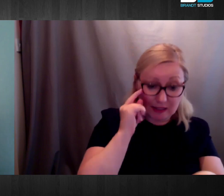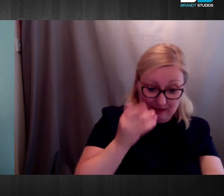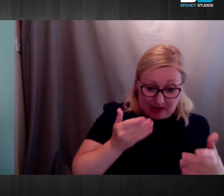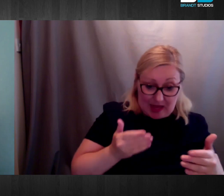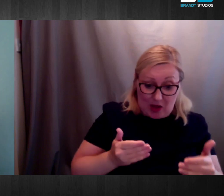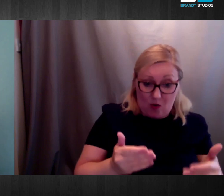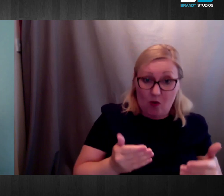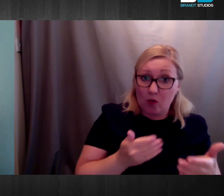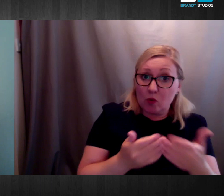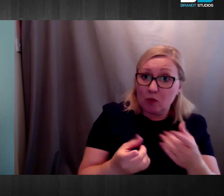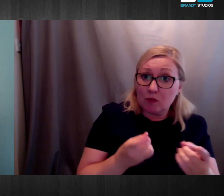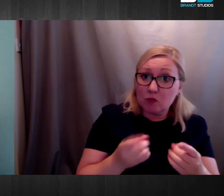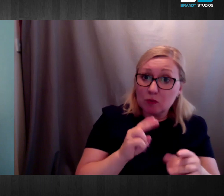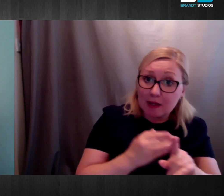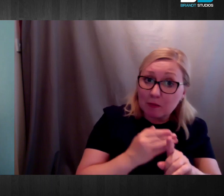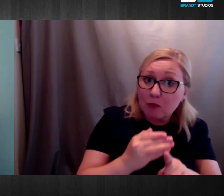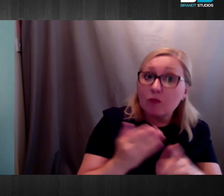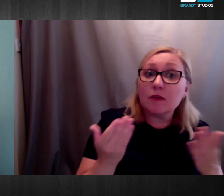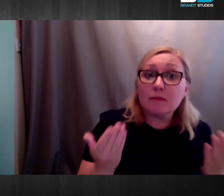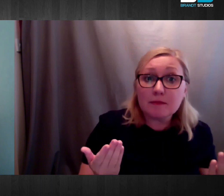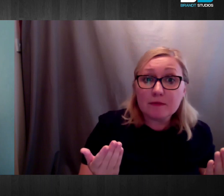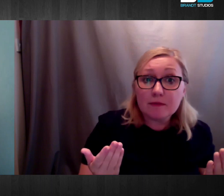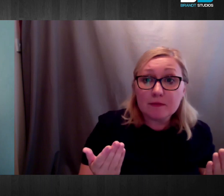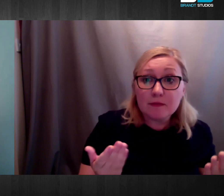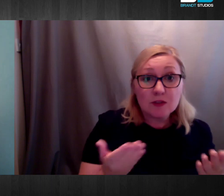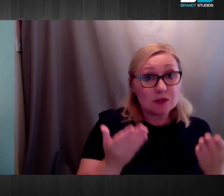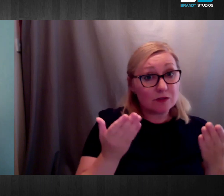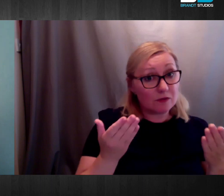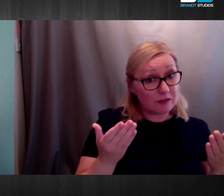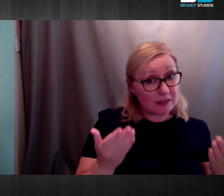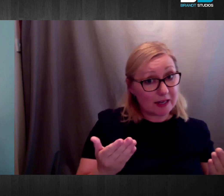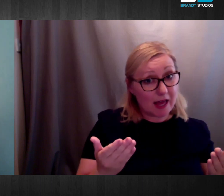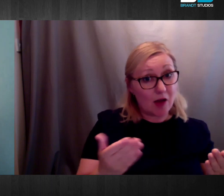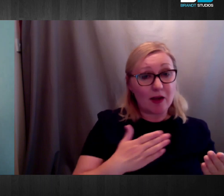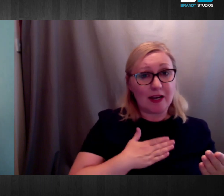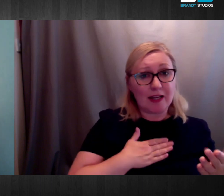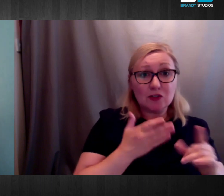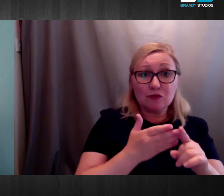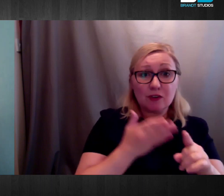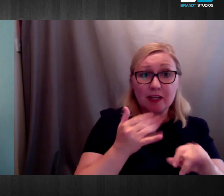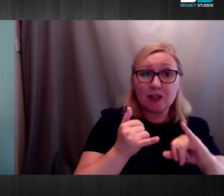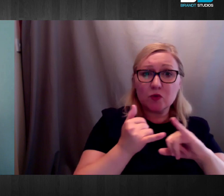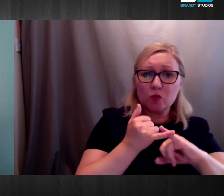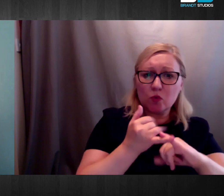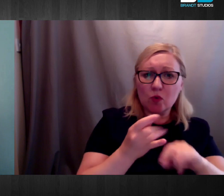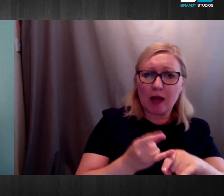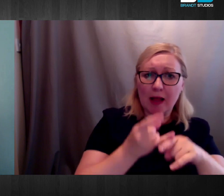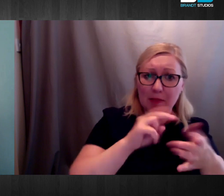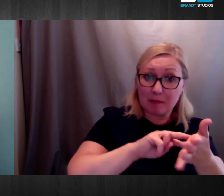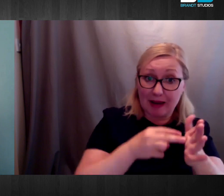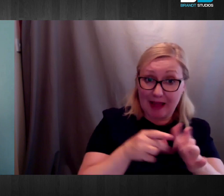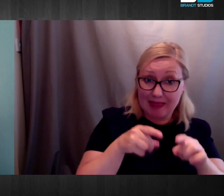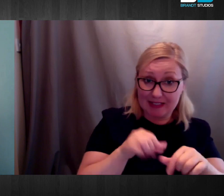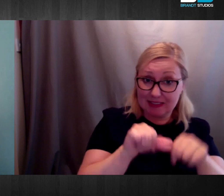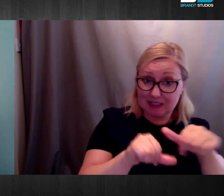the conveners of this series, in particular the Professor Pat Dolan, who is the director of ILAS, the Institute